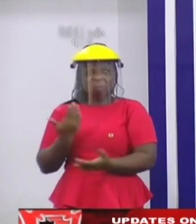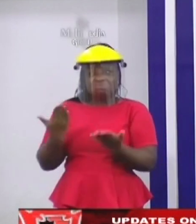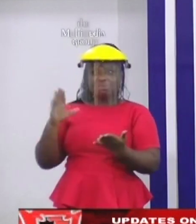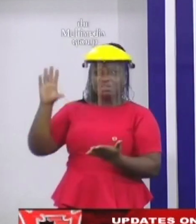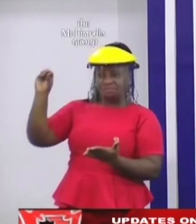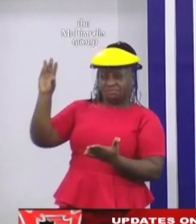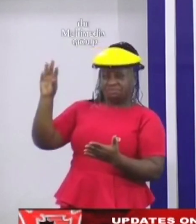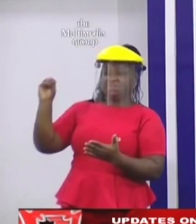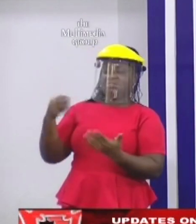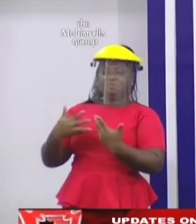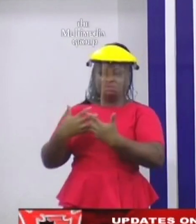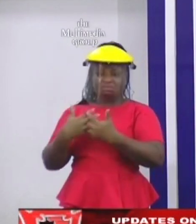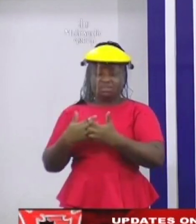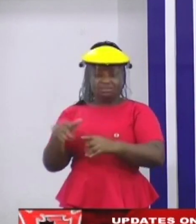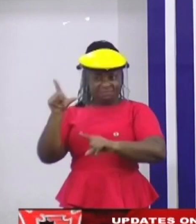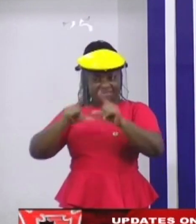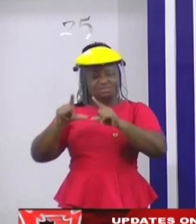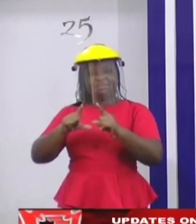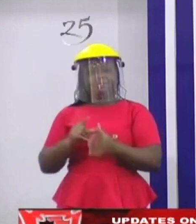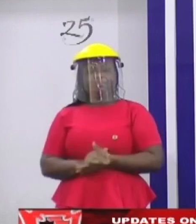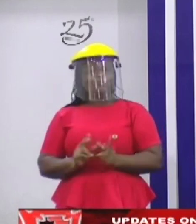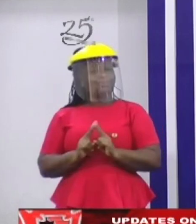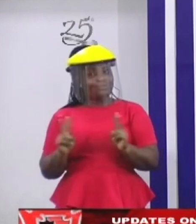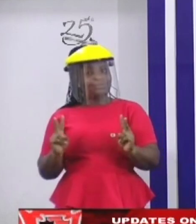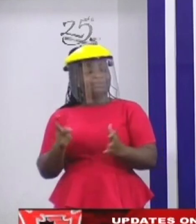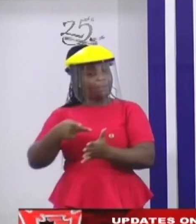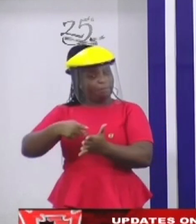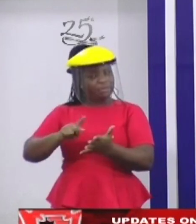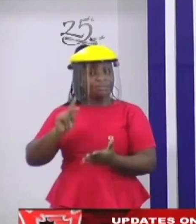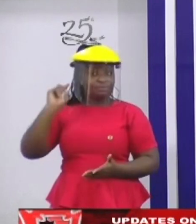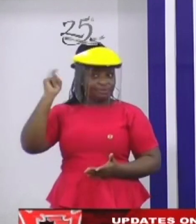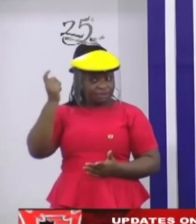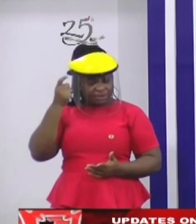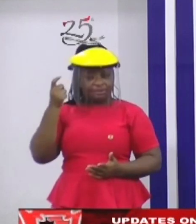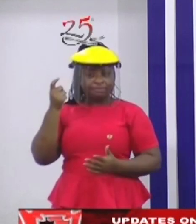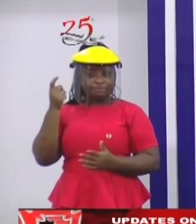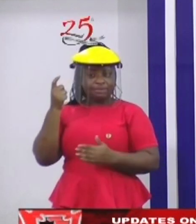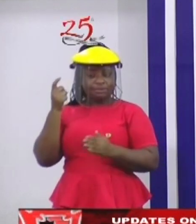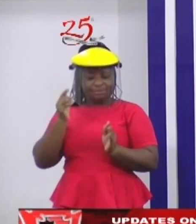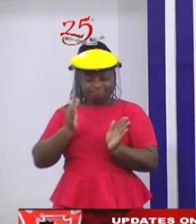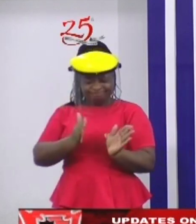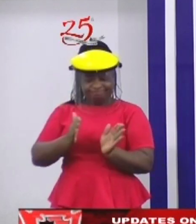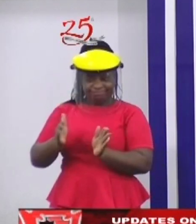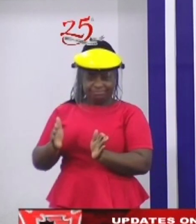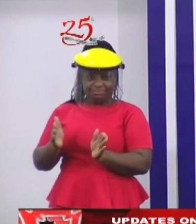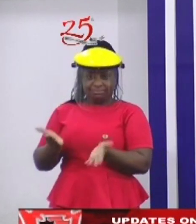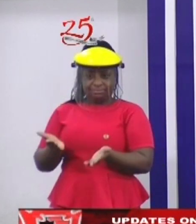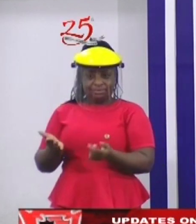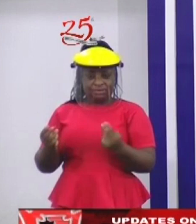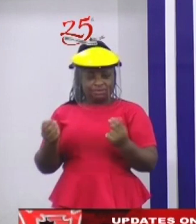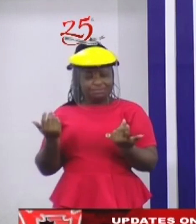them for use. So it has always been part of government, the sector's response